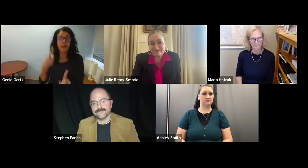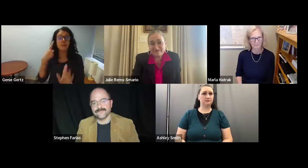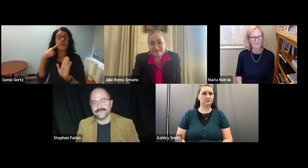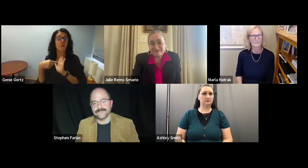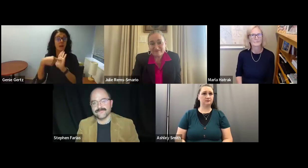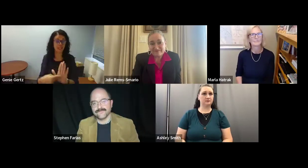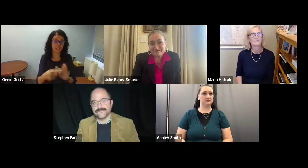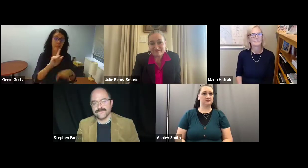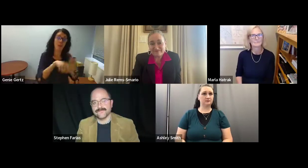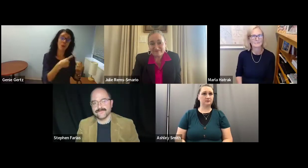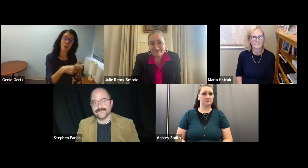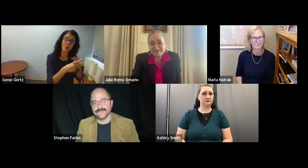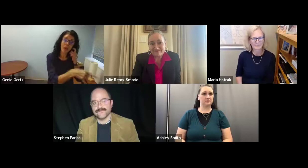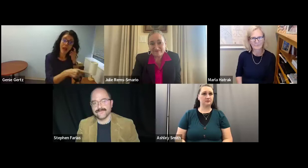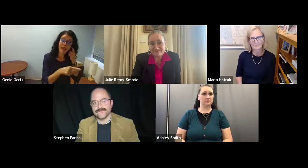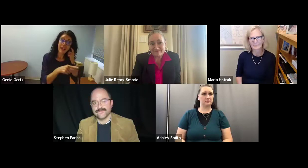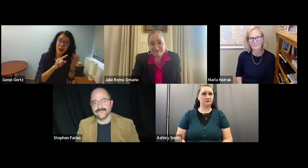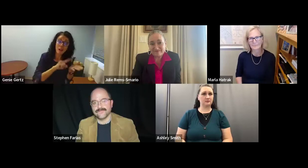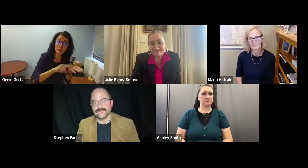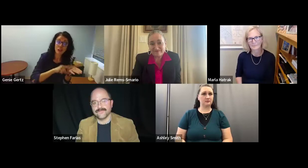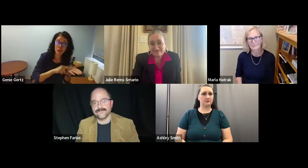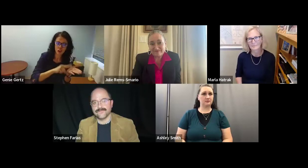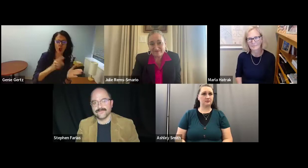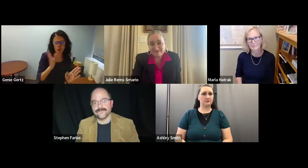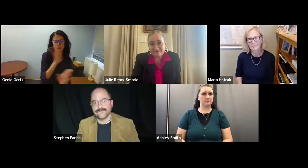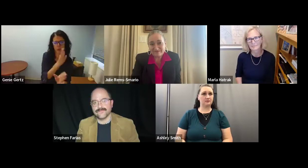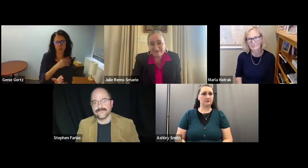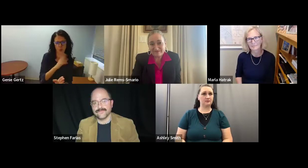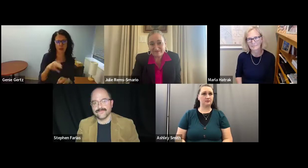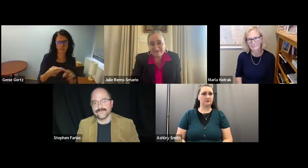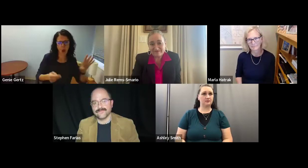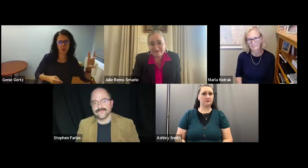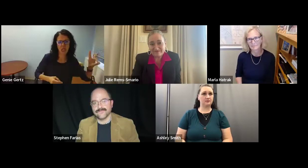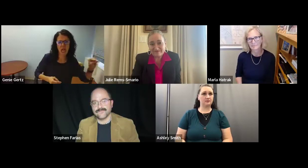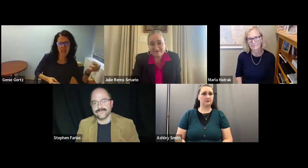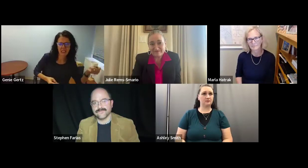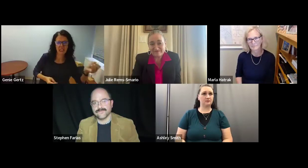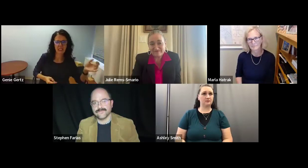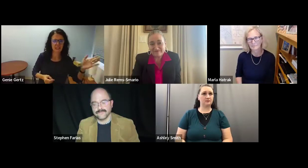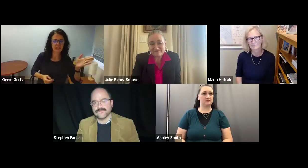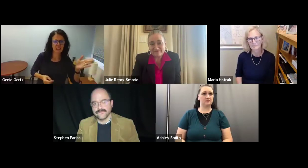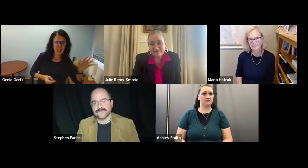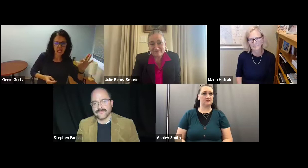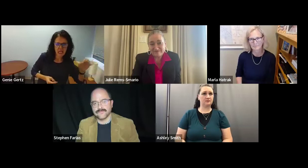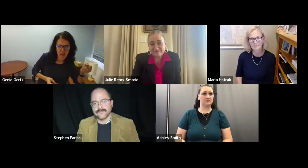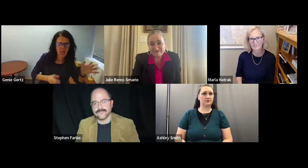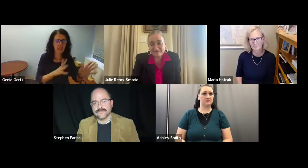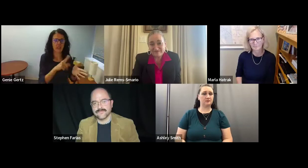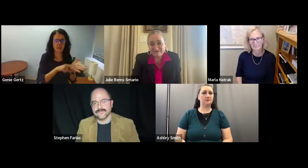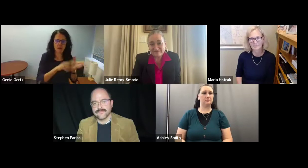have to fight. Them are fighting for us, right? And there's a lot of research, maybe research from the 80s